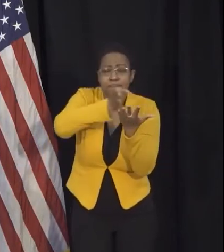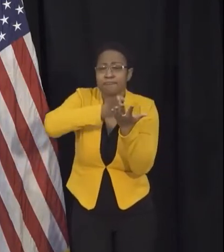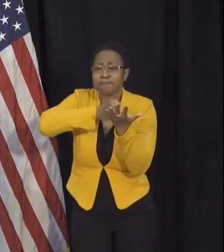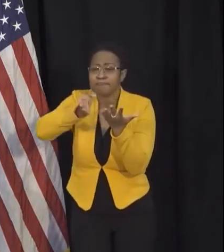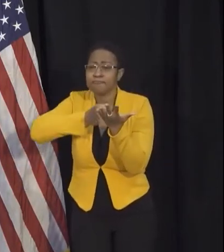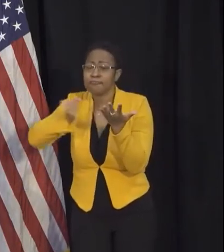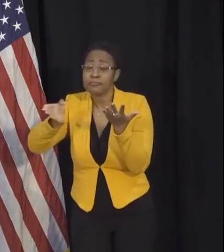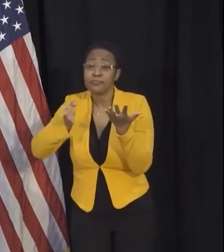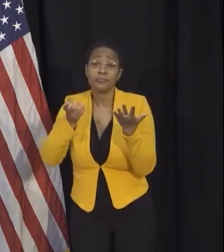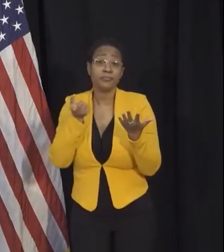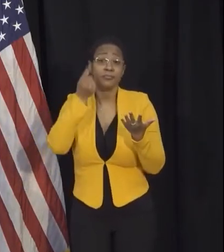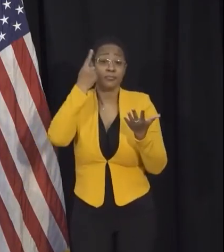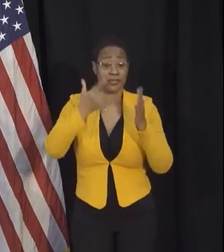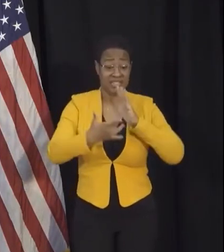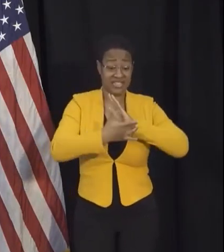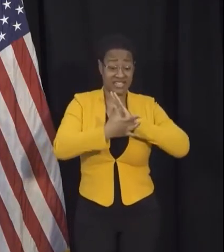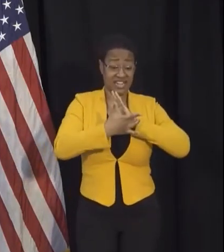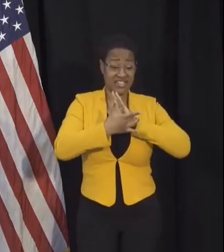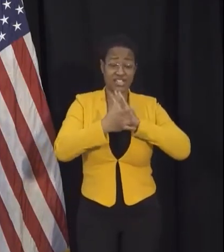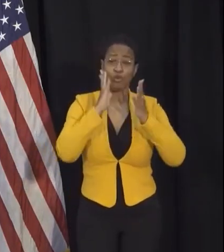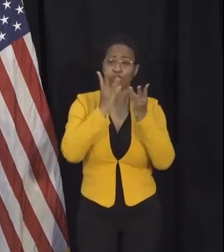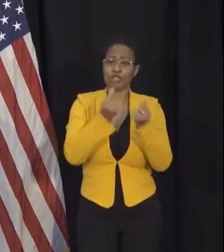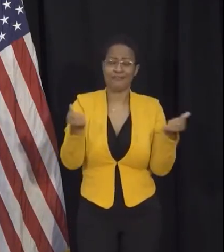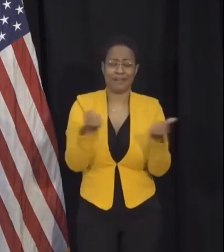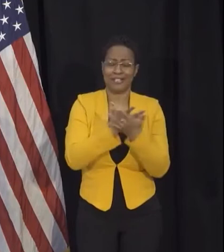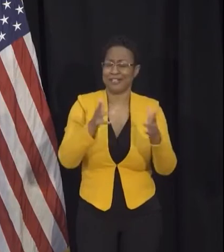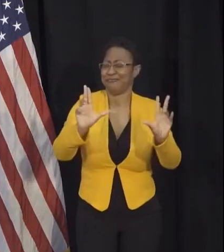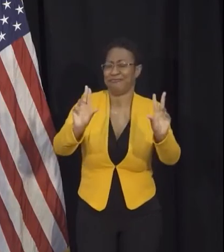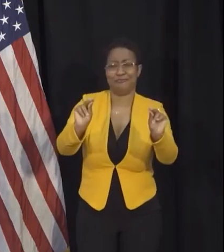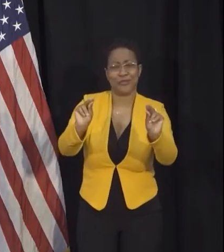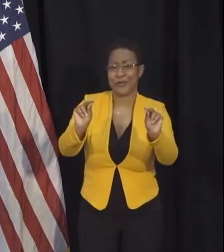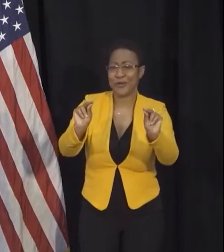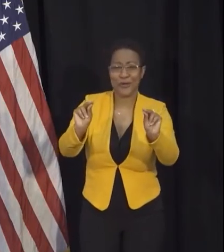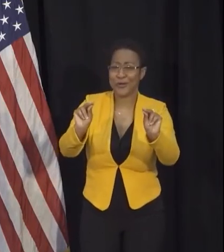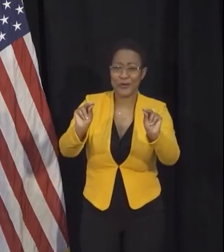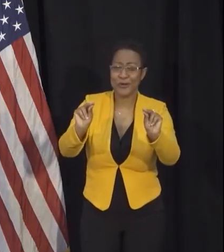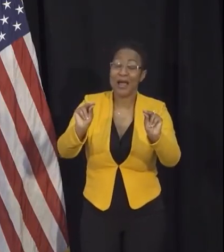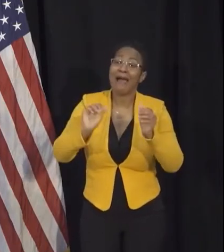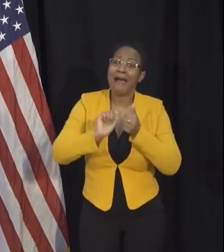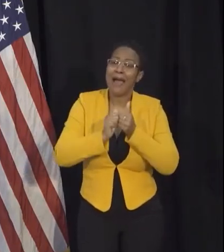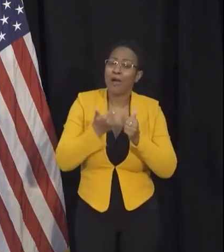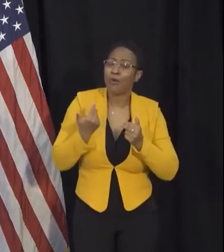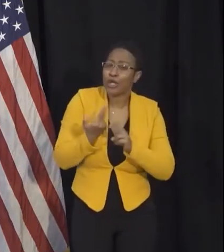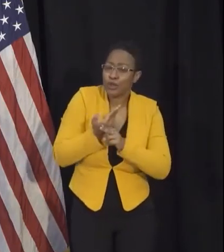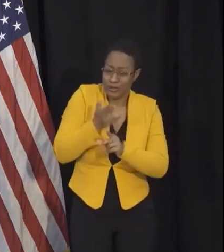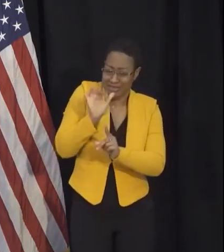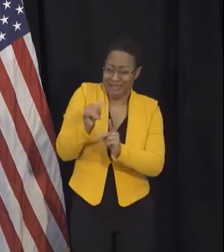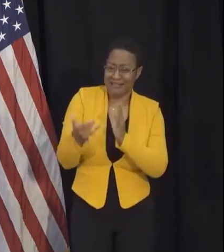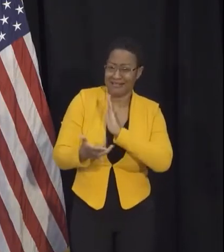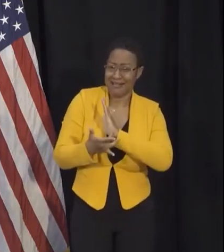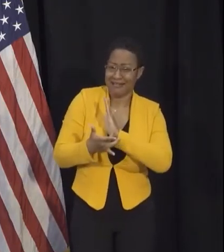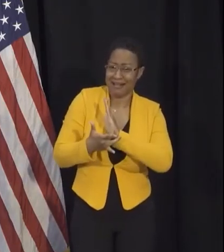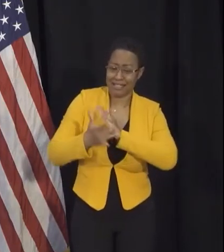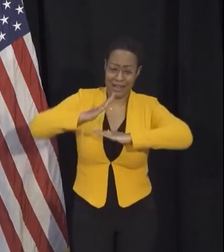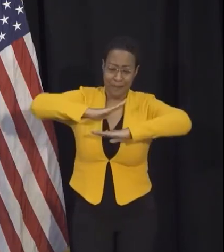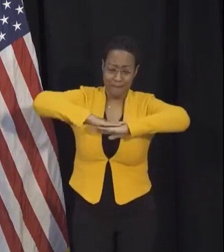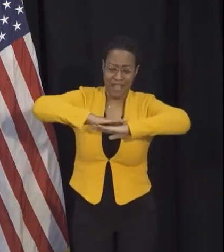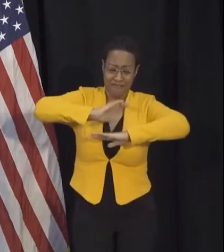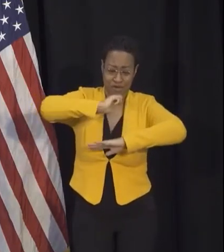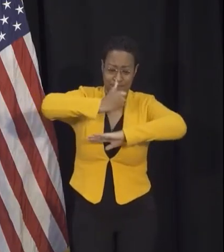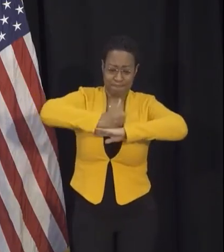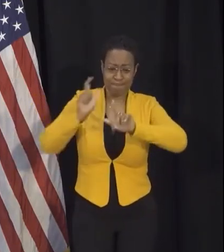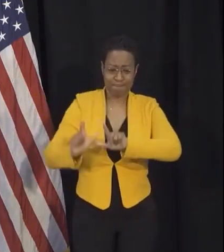as you know, technology alone isn't going to solve this. It is about how we use technology as the platform